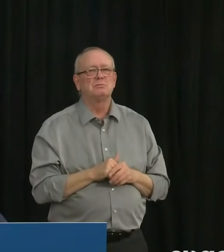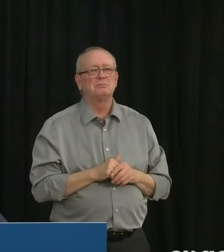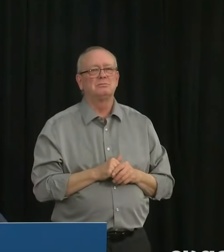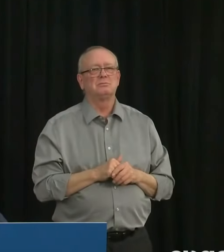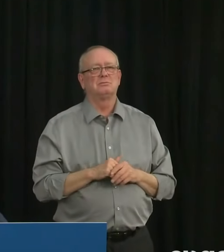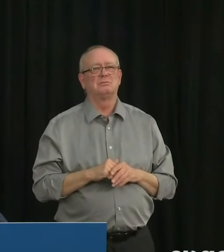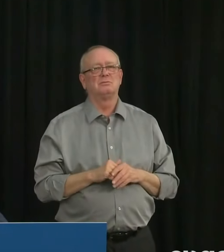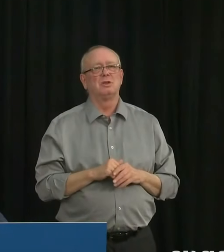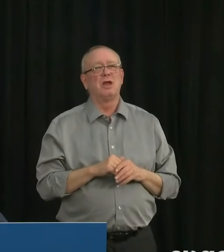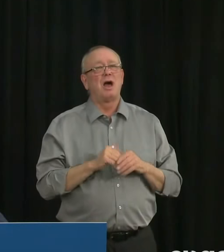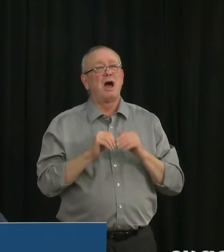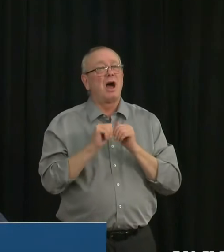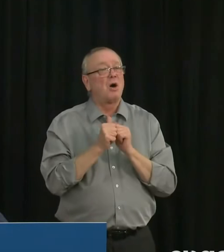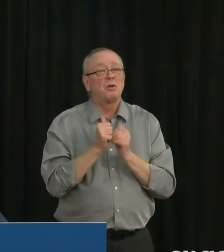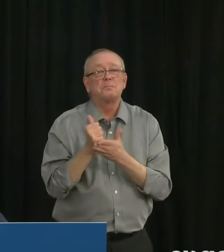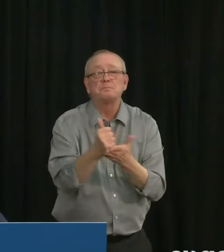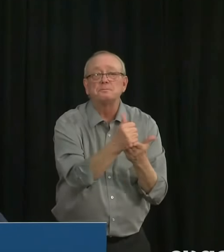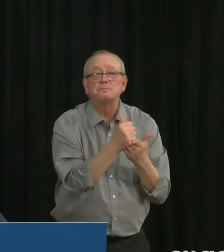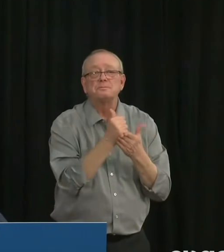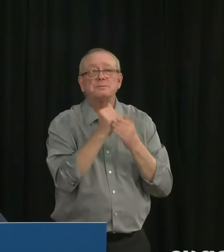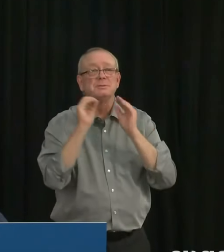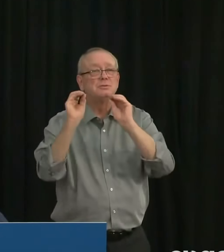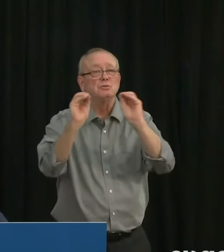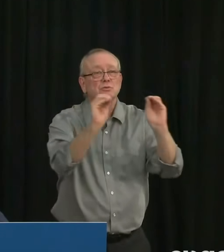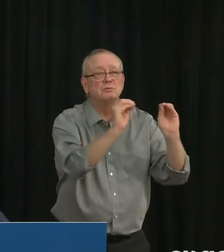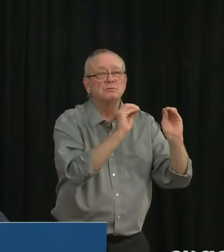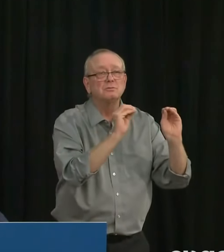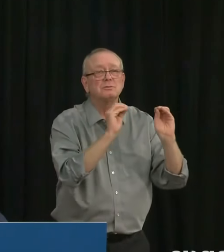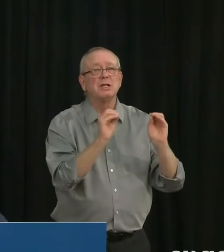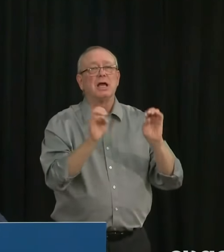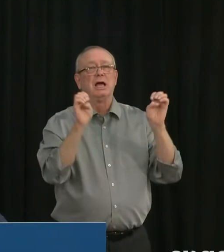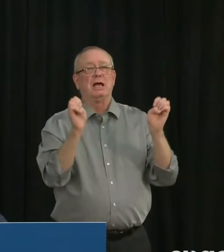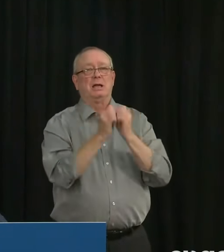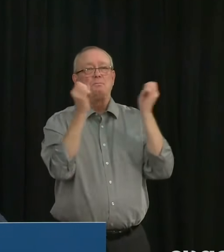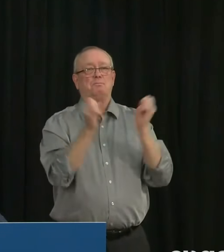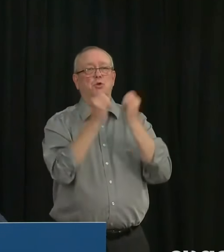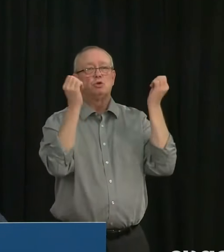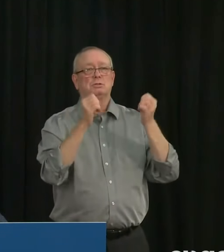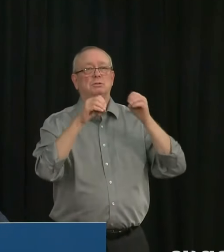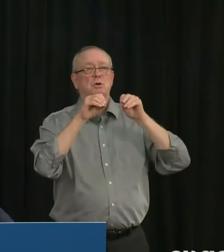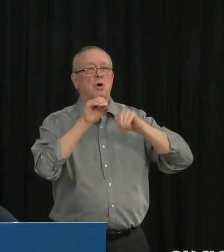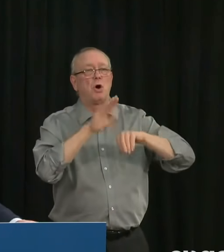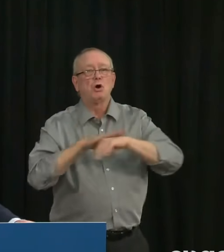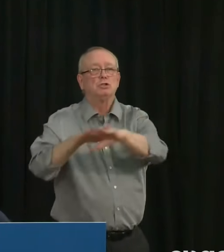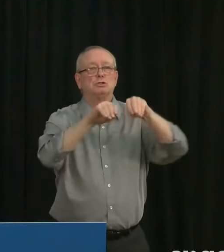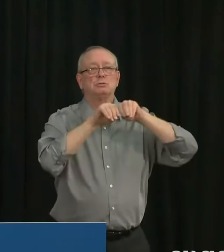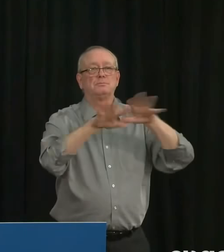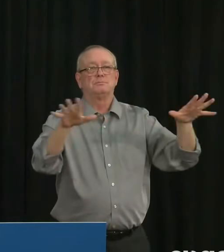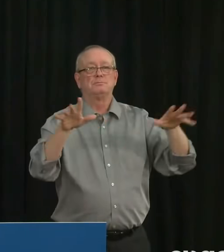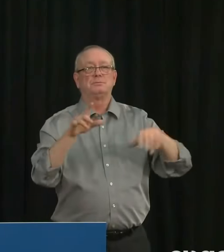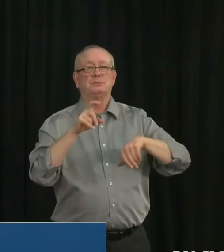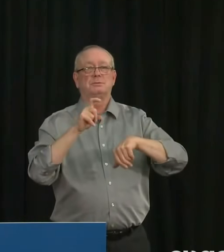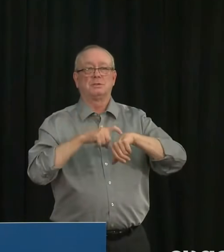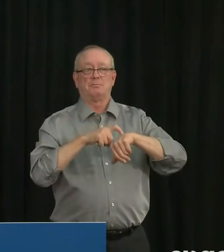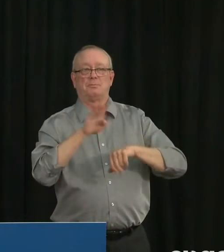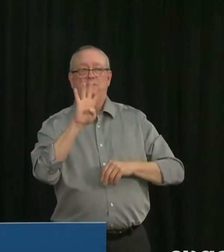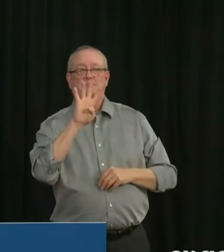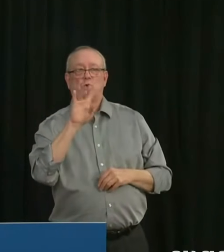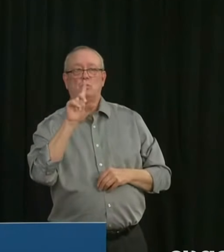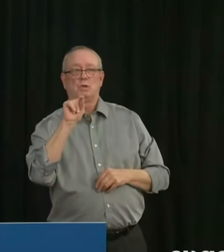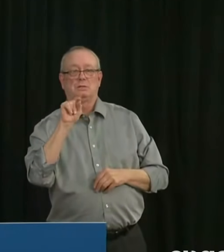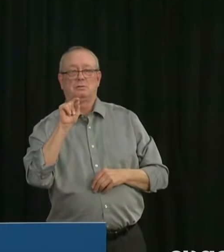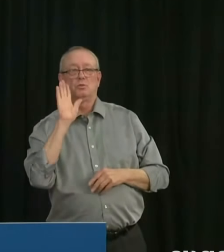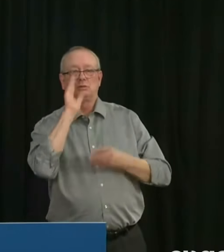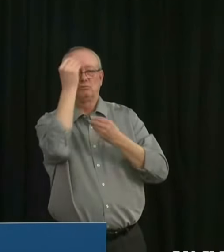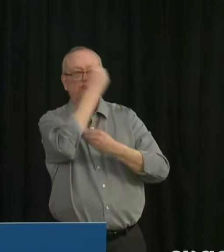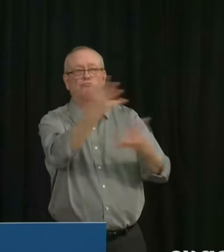sending out an emergency alert to all Albertans at 4:20 p.m. today. Now, this will ensure people know